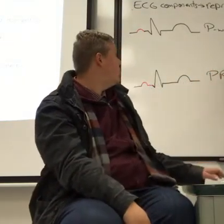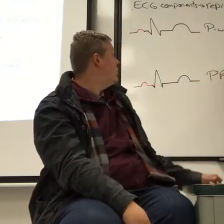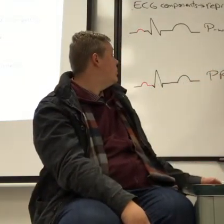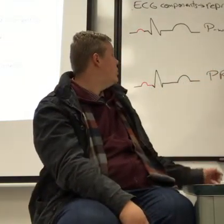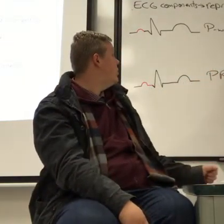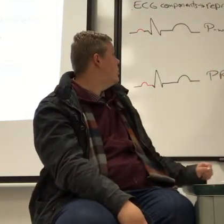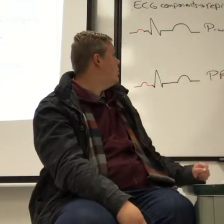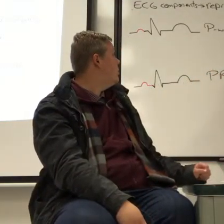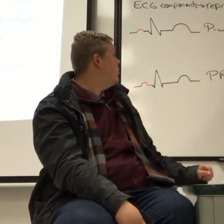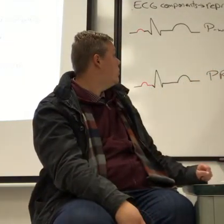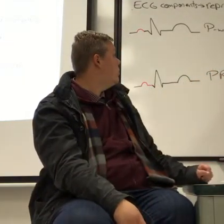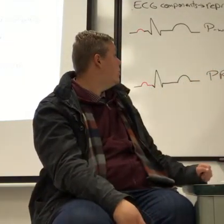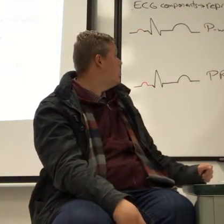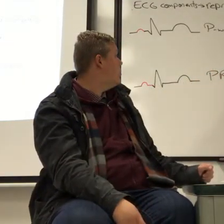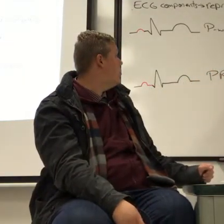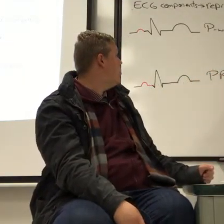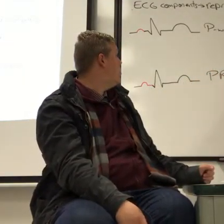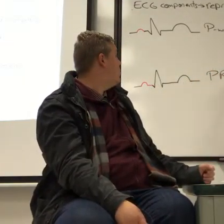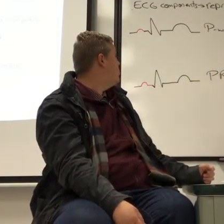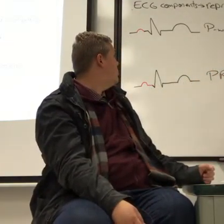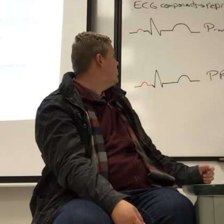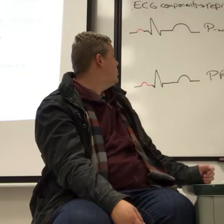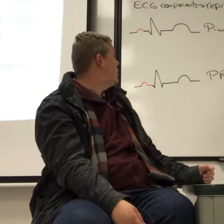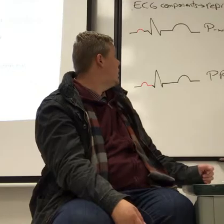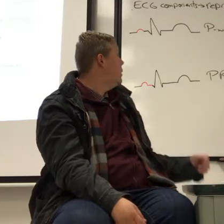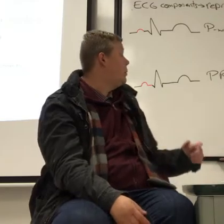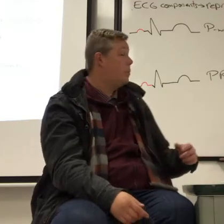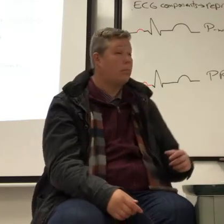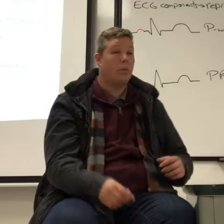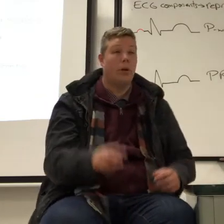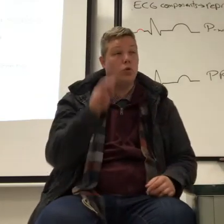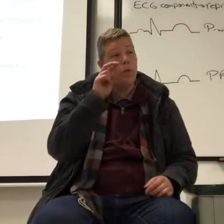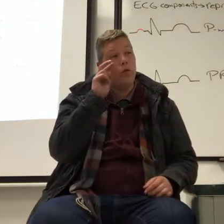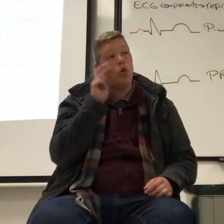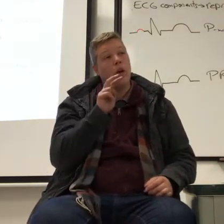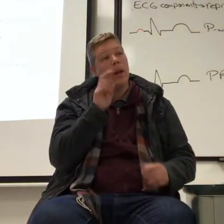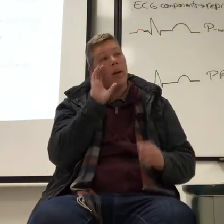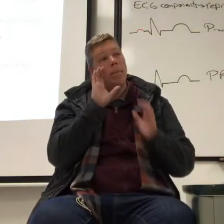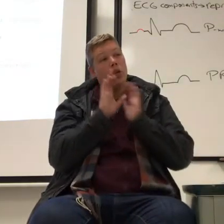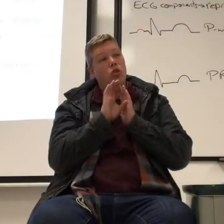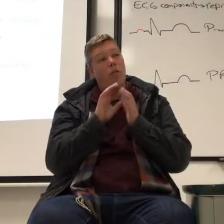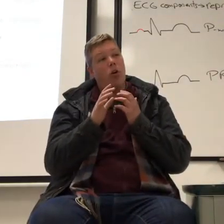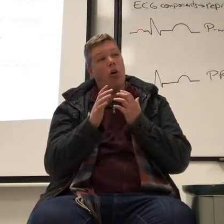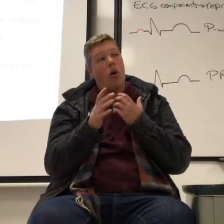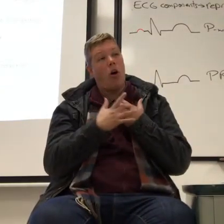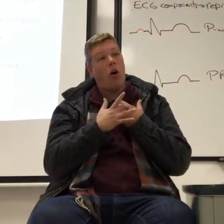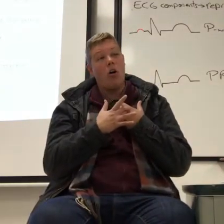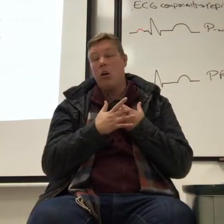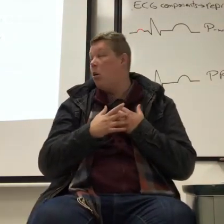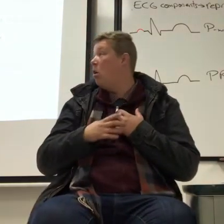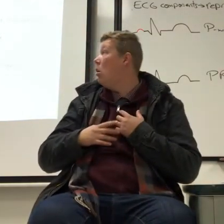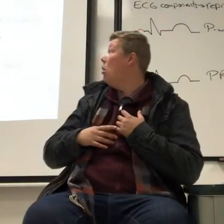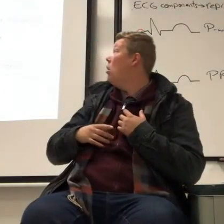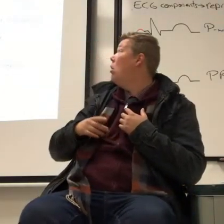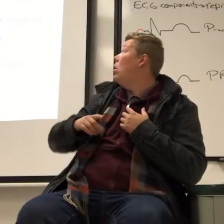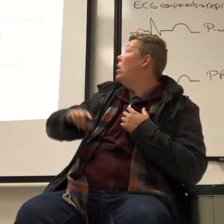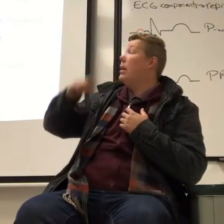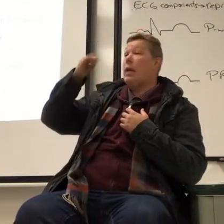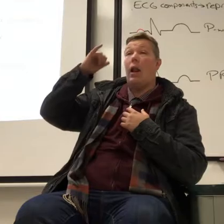PR interval. So if you look at the picture of the heart, yellow means depolarization